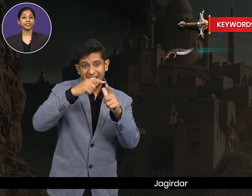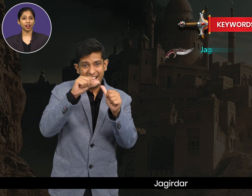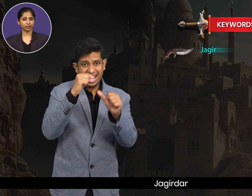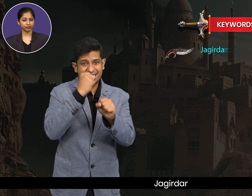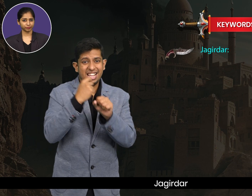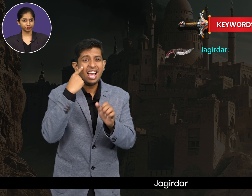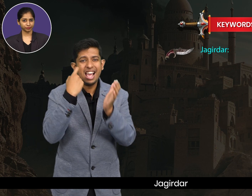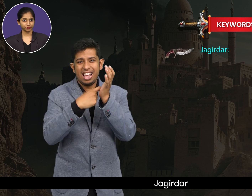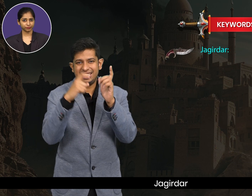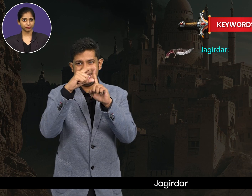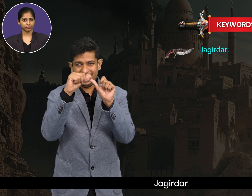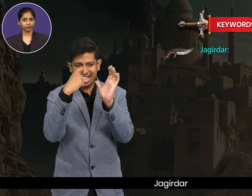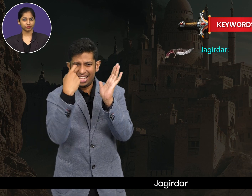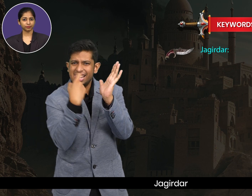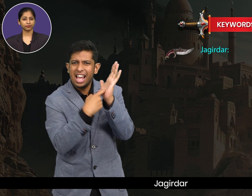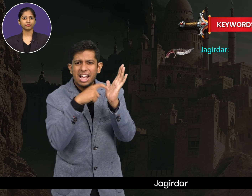Jagirdar.